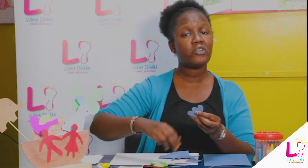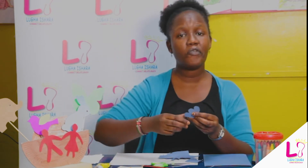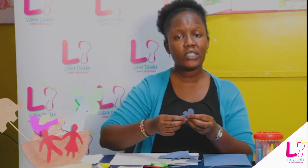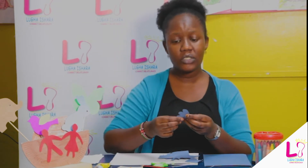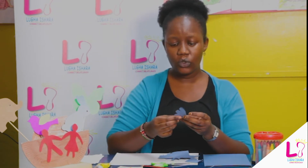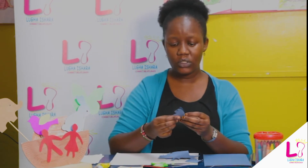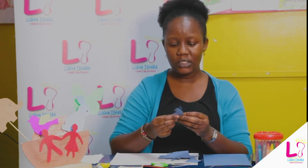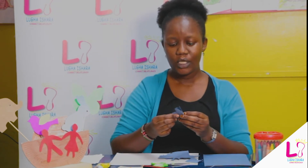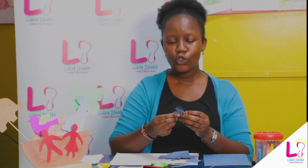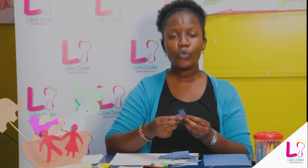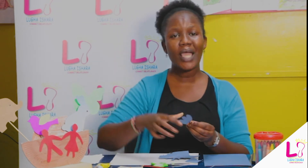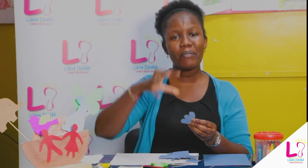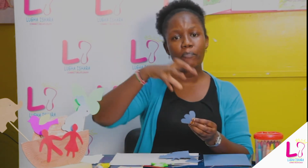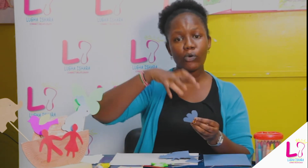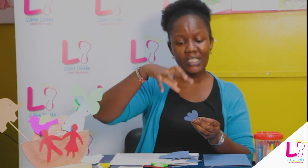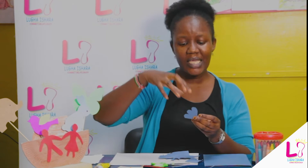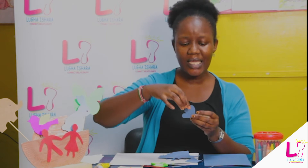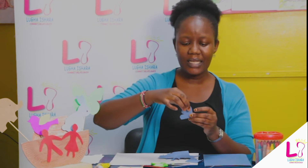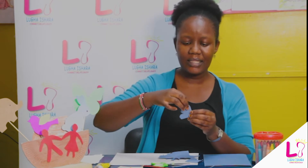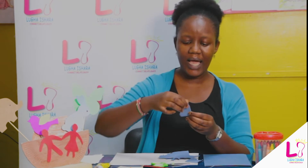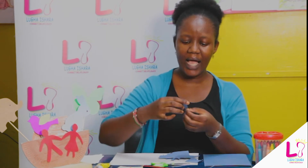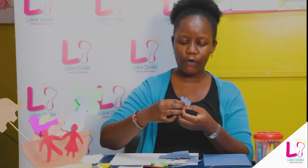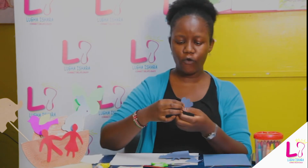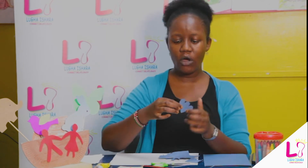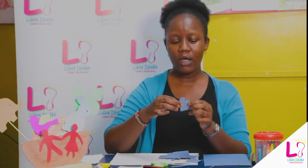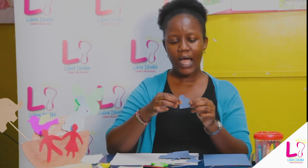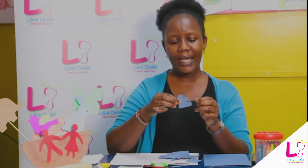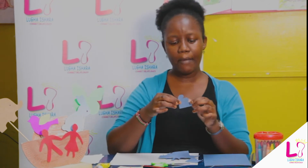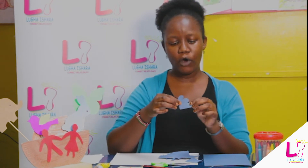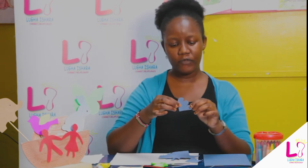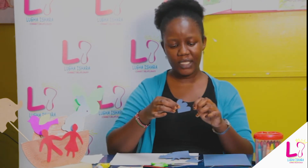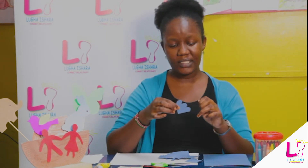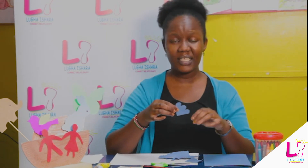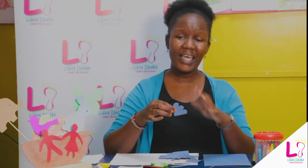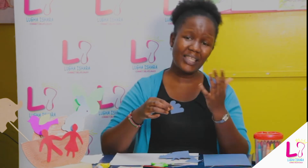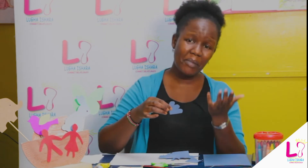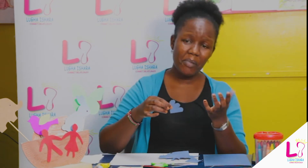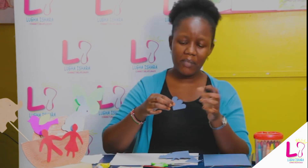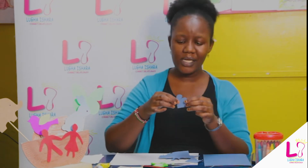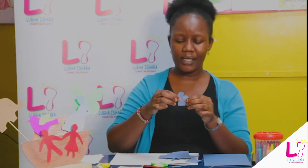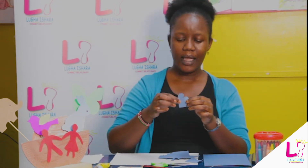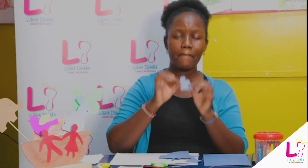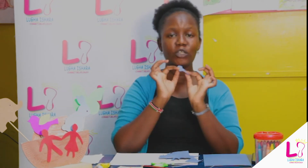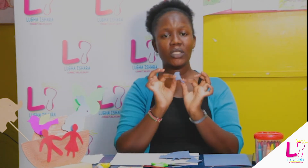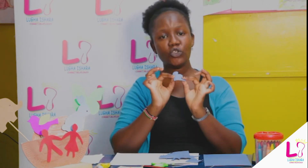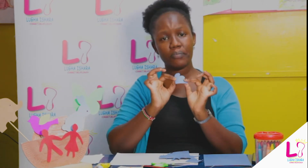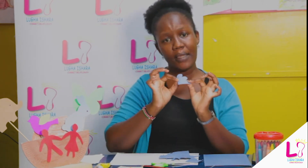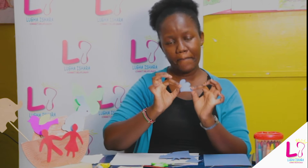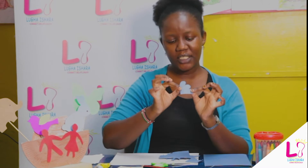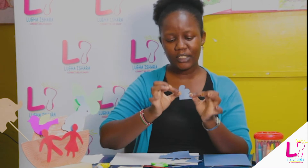different reasons. So we have been put in the ark for a number of days. And they may be many, but we need to be patient